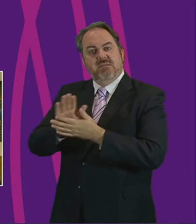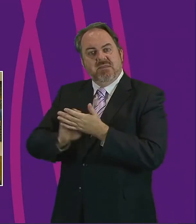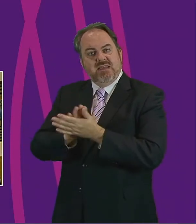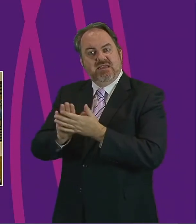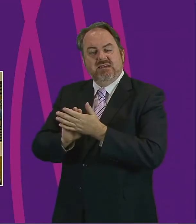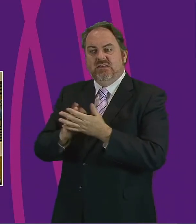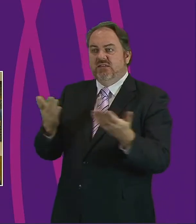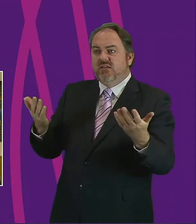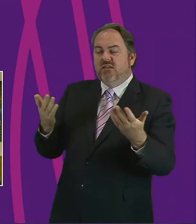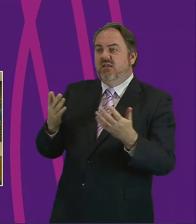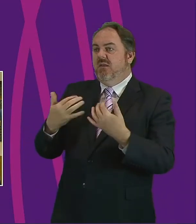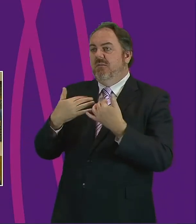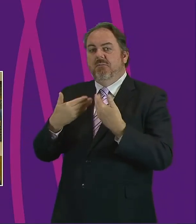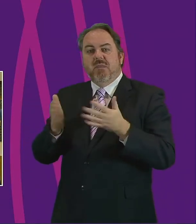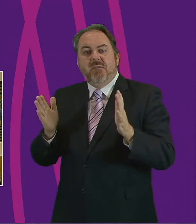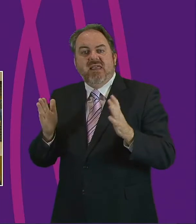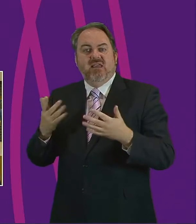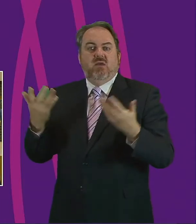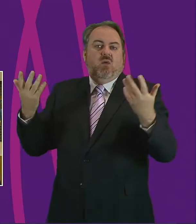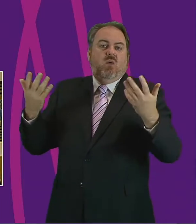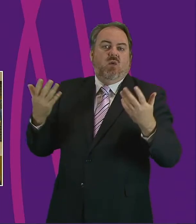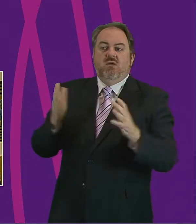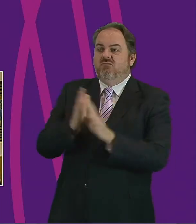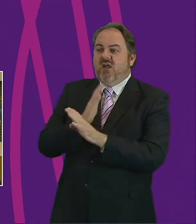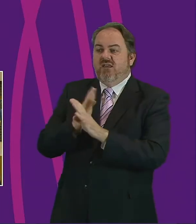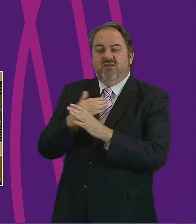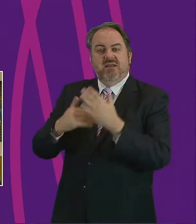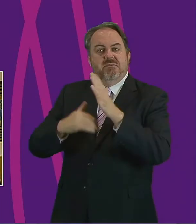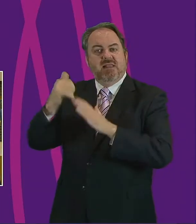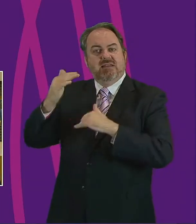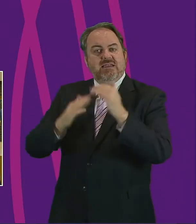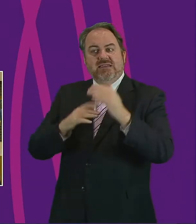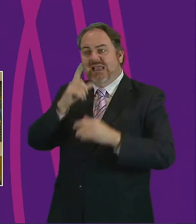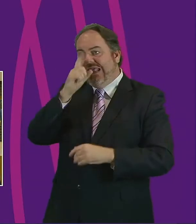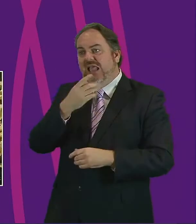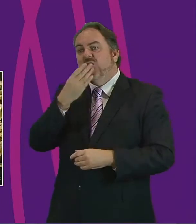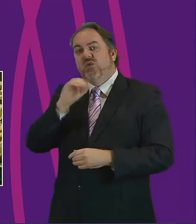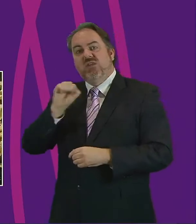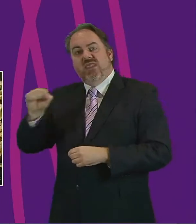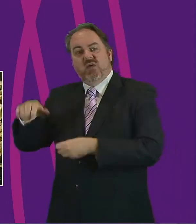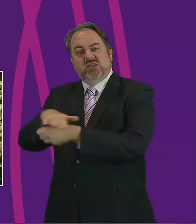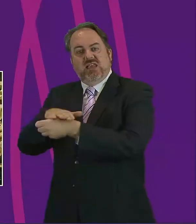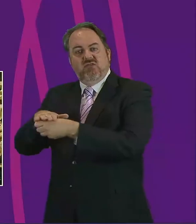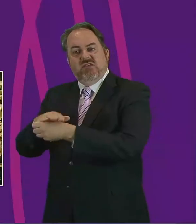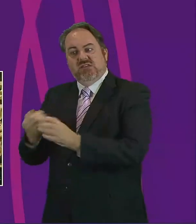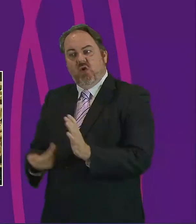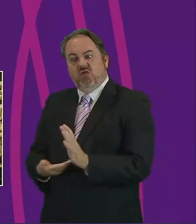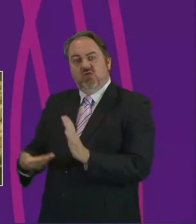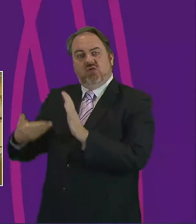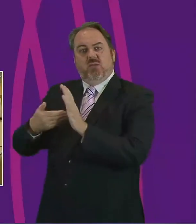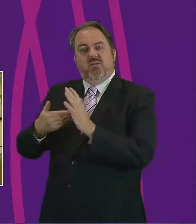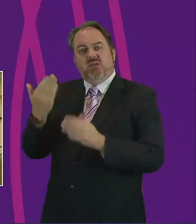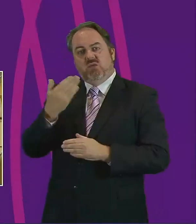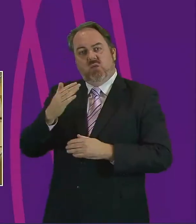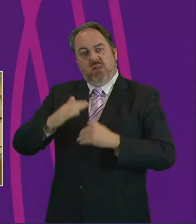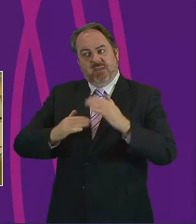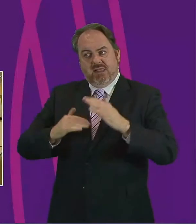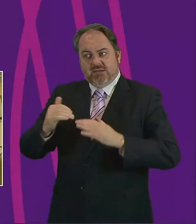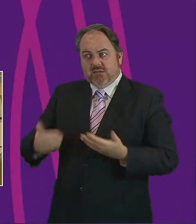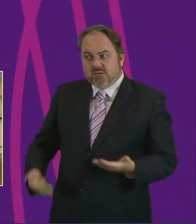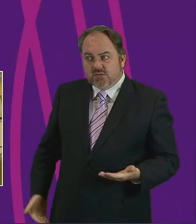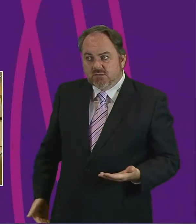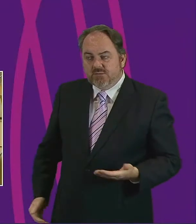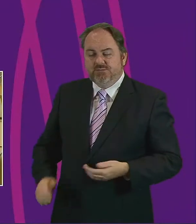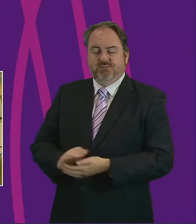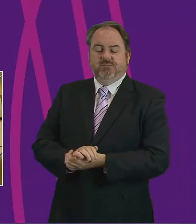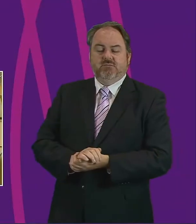private, can be made available where children could spend some of the week being taught? First Minister. Can I address